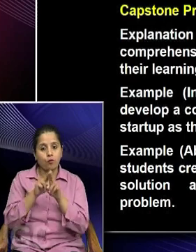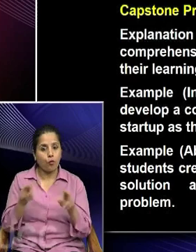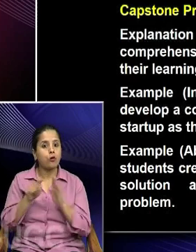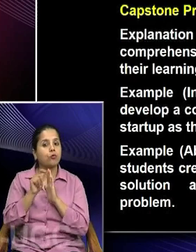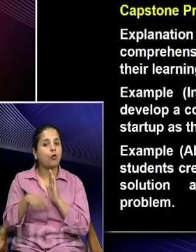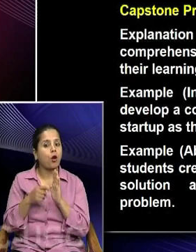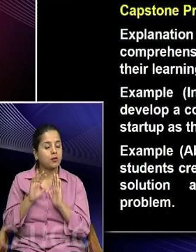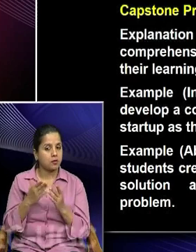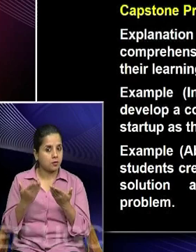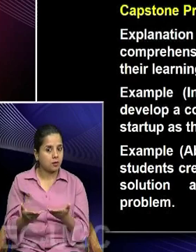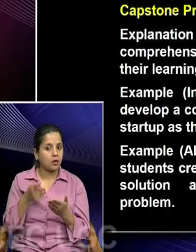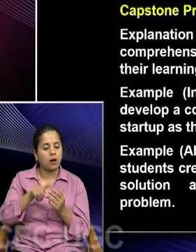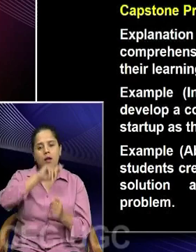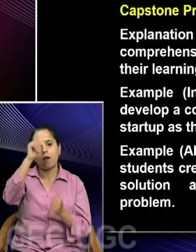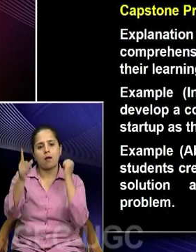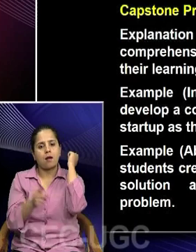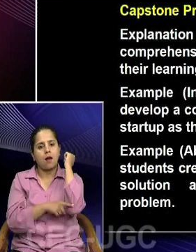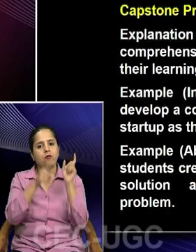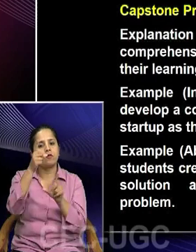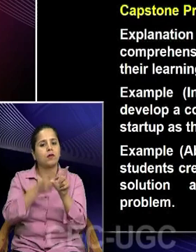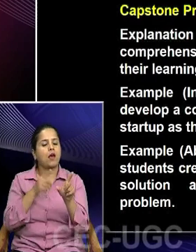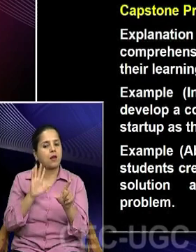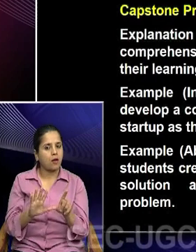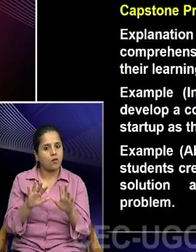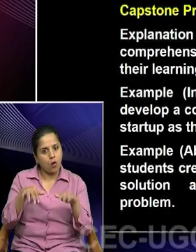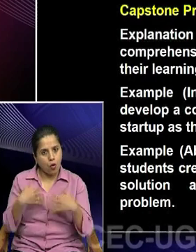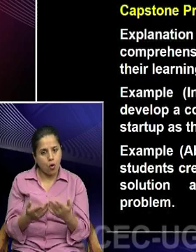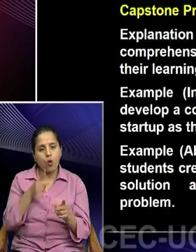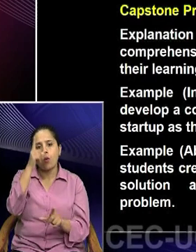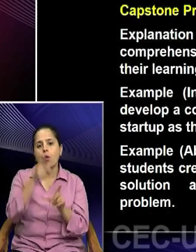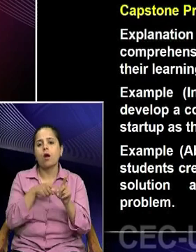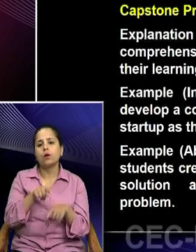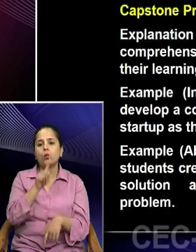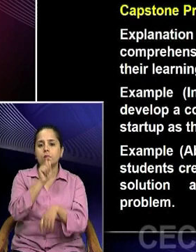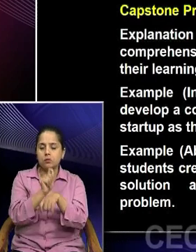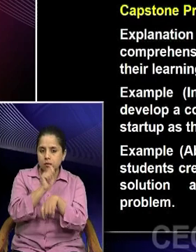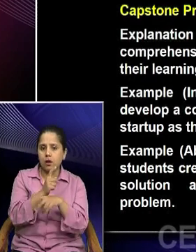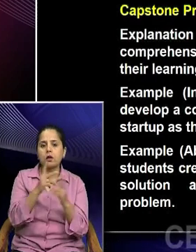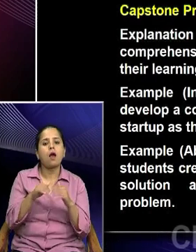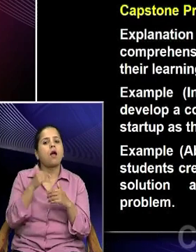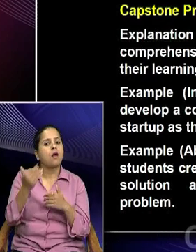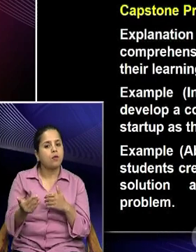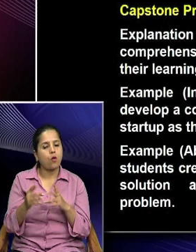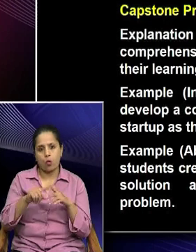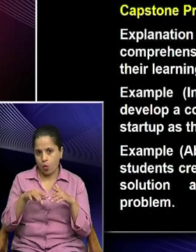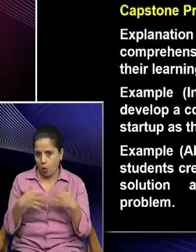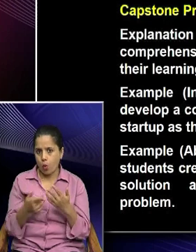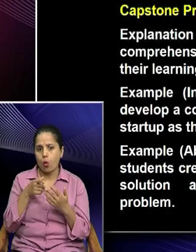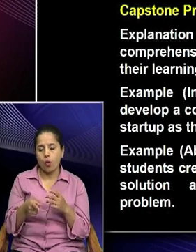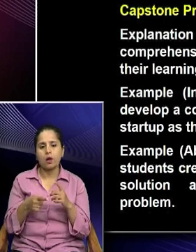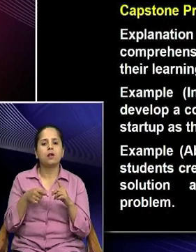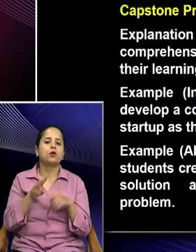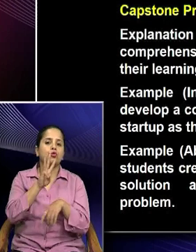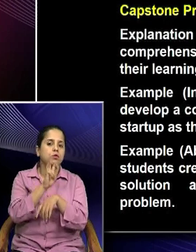project which is at the end of the year or at the end of a semester or at the end of a